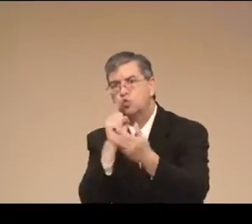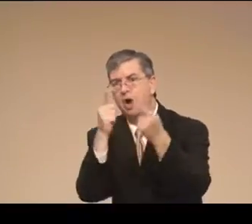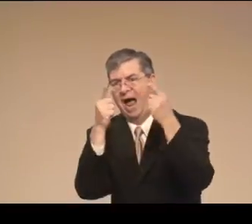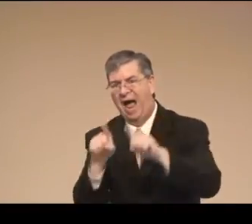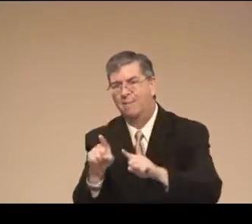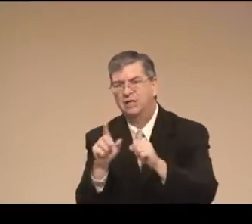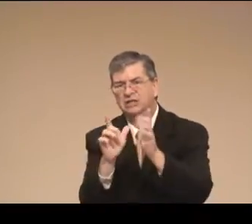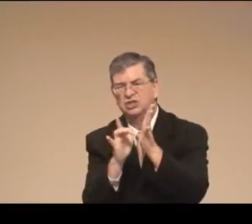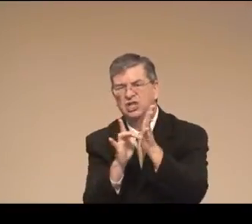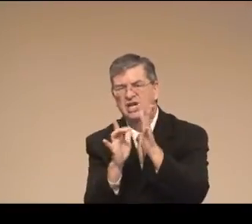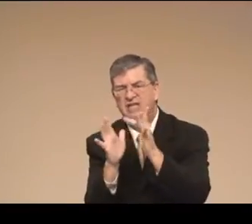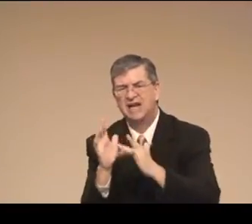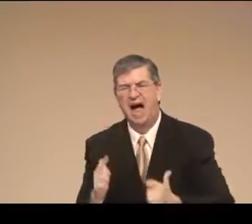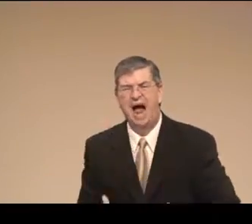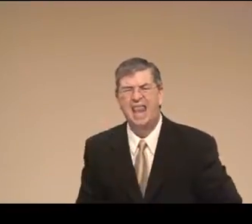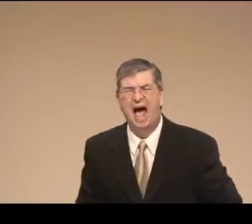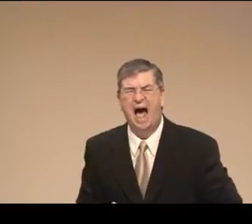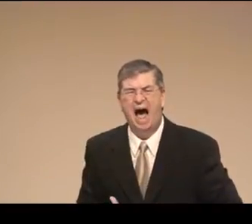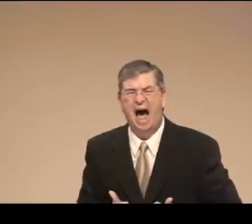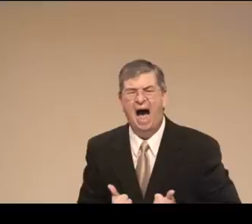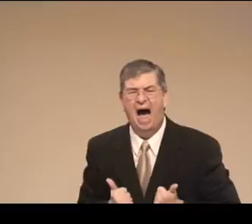I believe that Jesus is